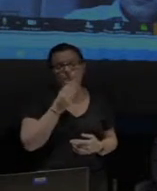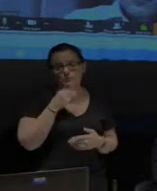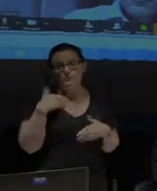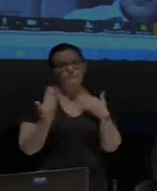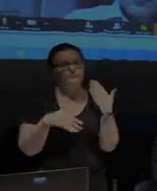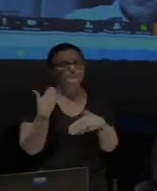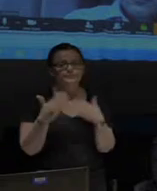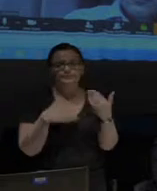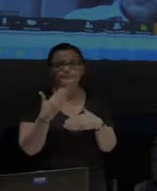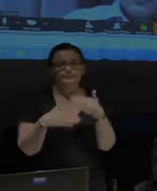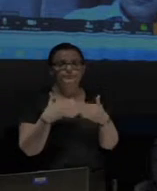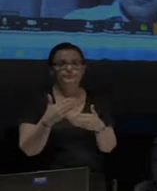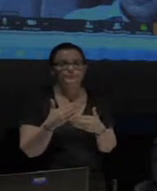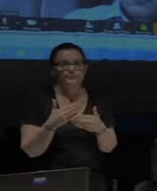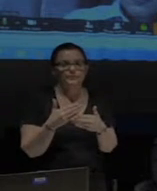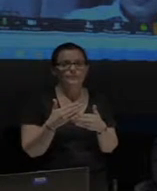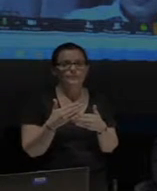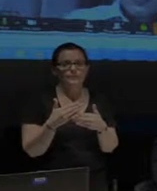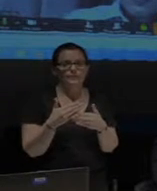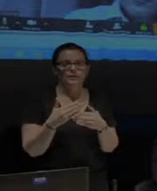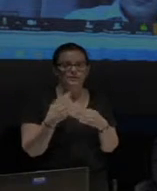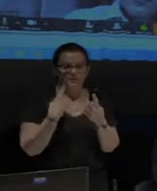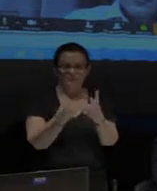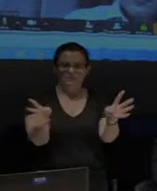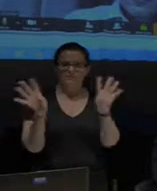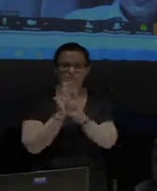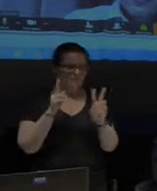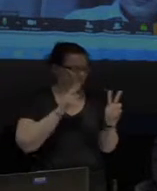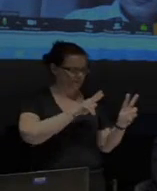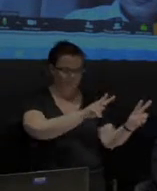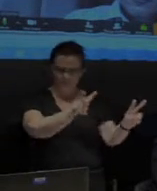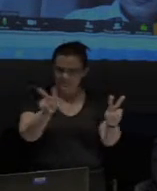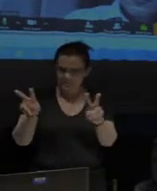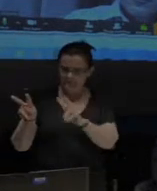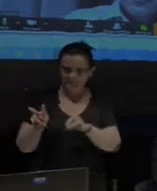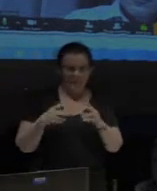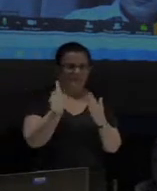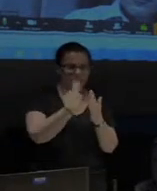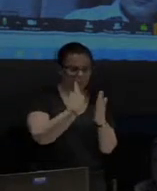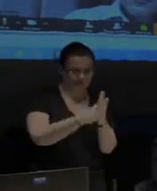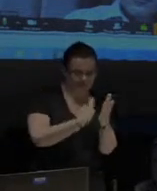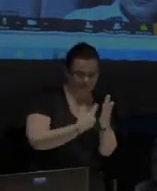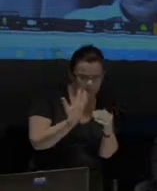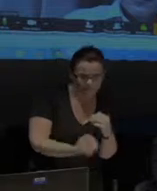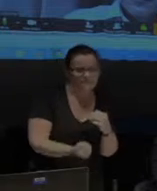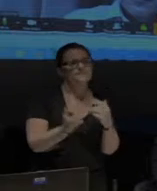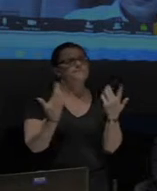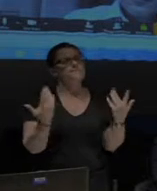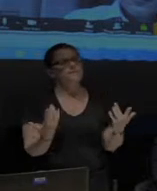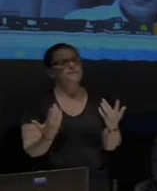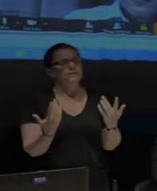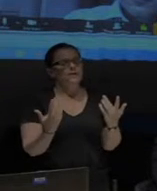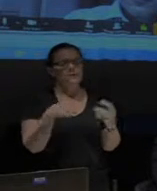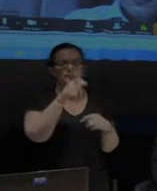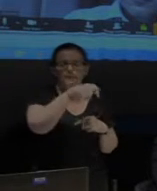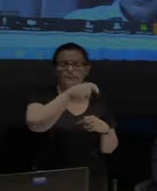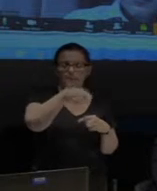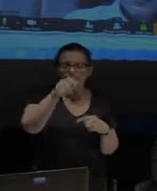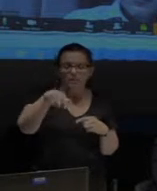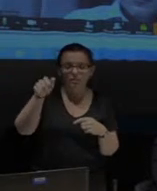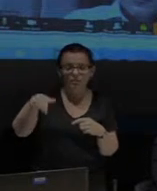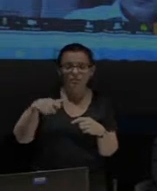way it is. I would look around and see that we have policies and people were on the surface